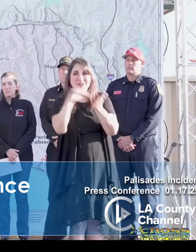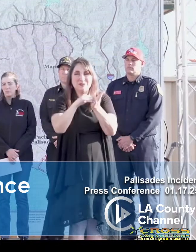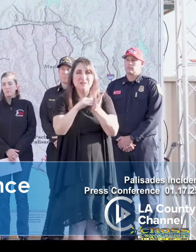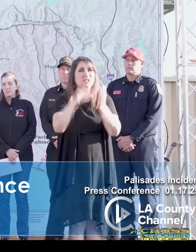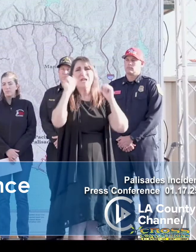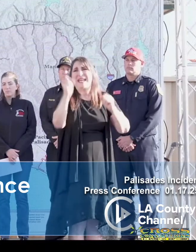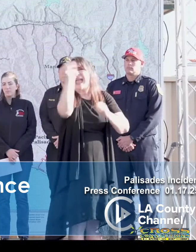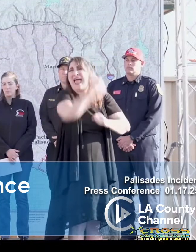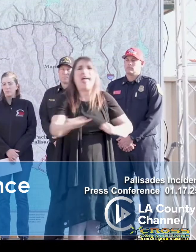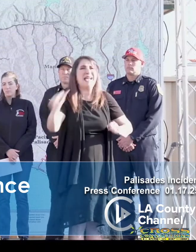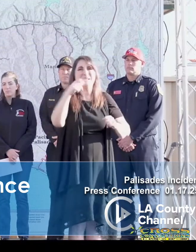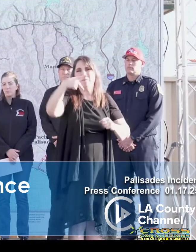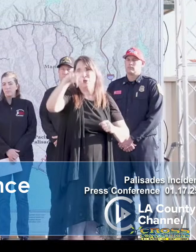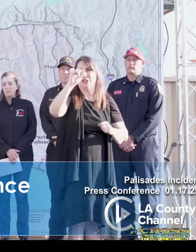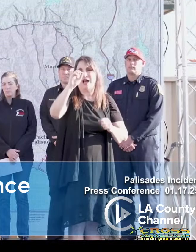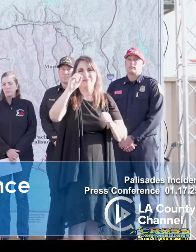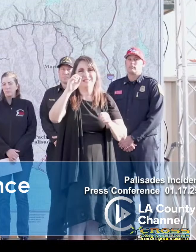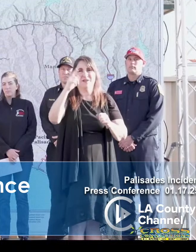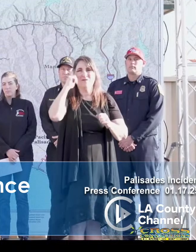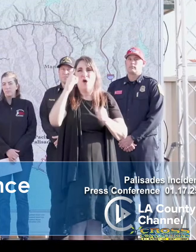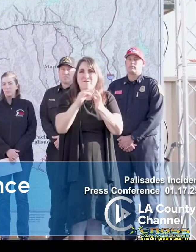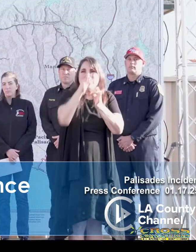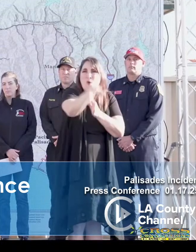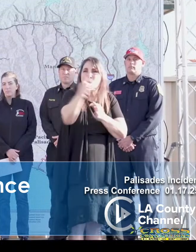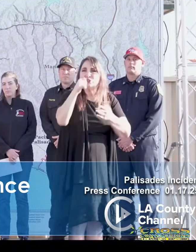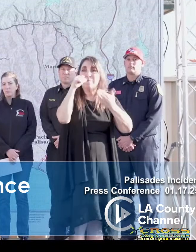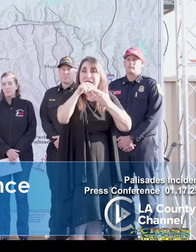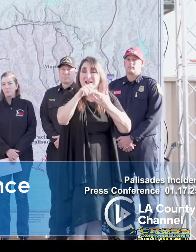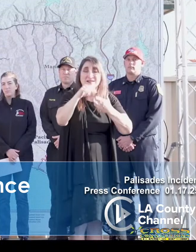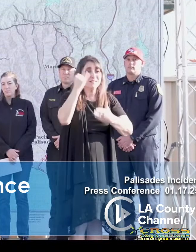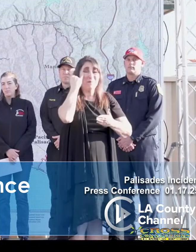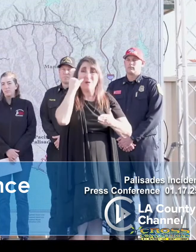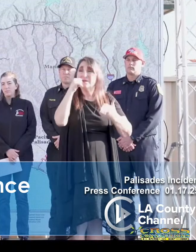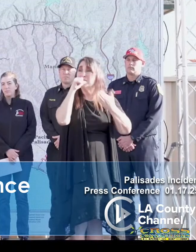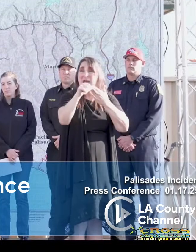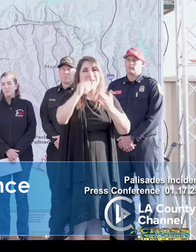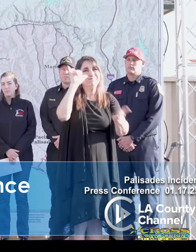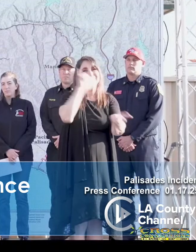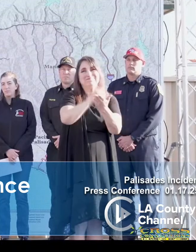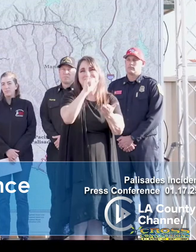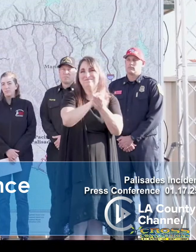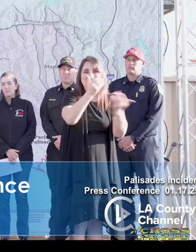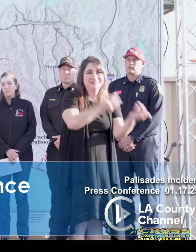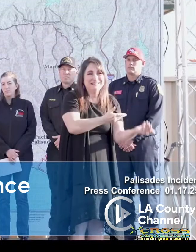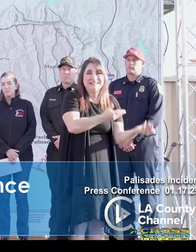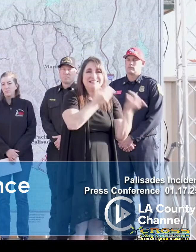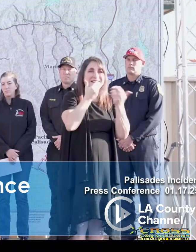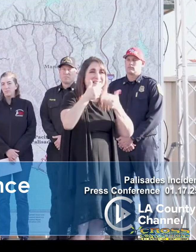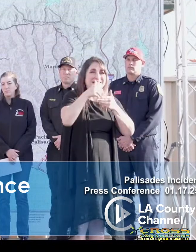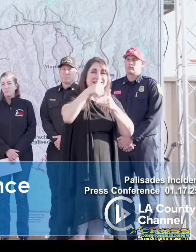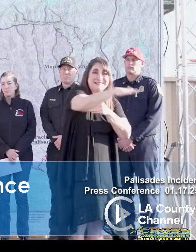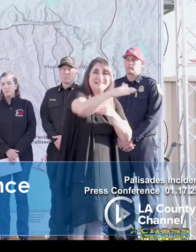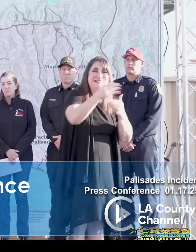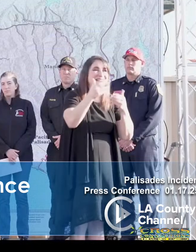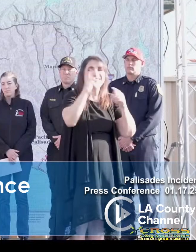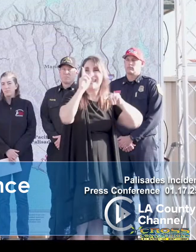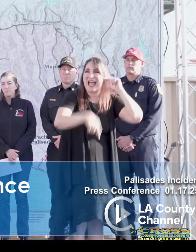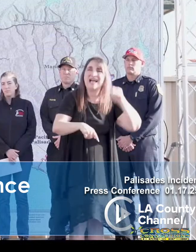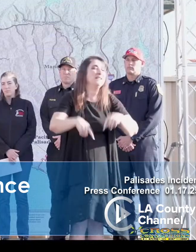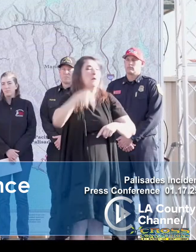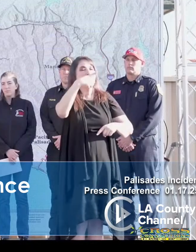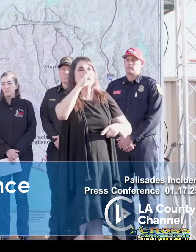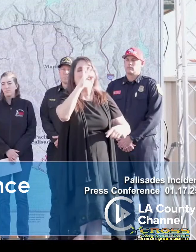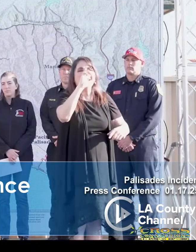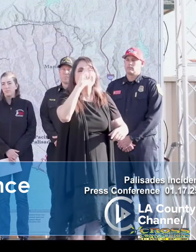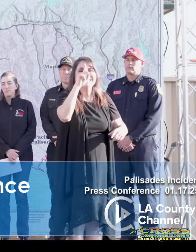post office. If your mail cannot be delivered, it's at your post office. Malibu Post Office is open. Palisades